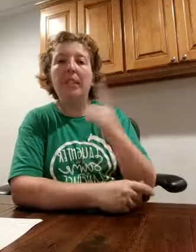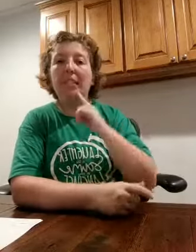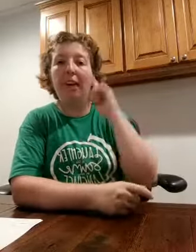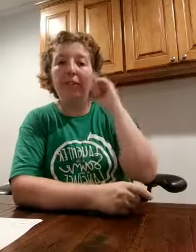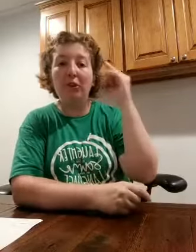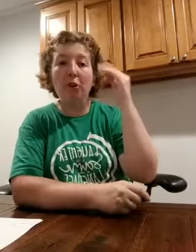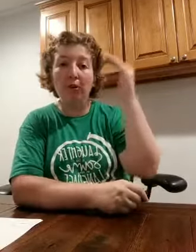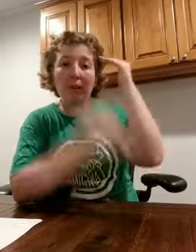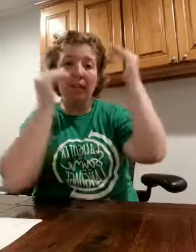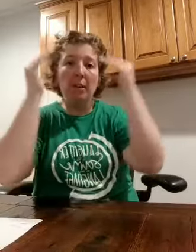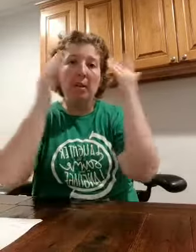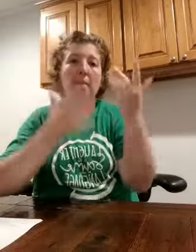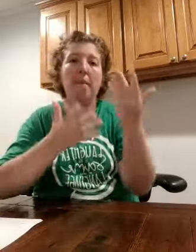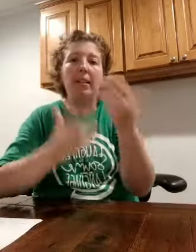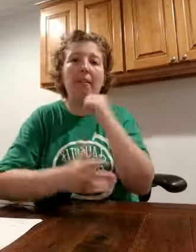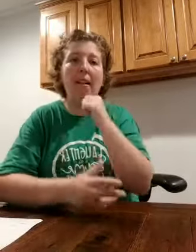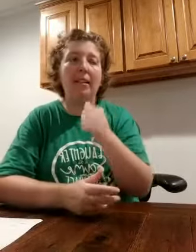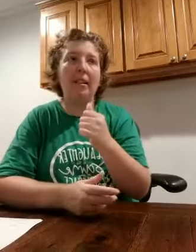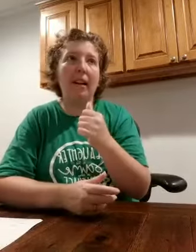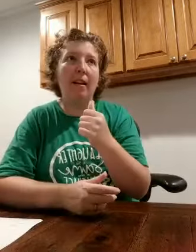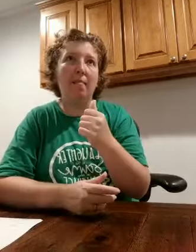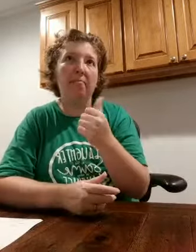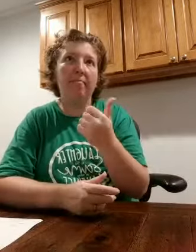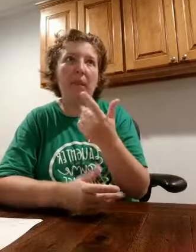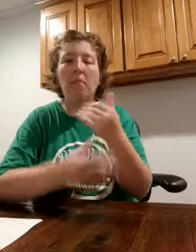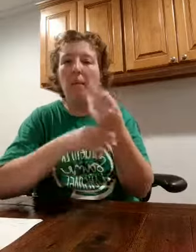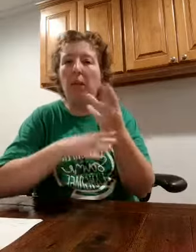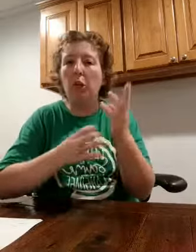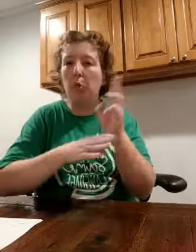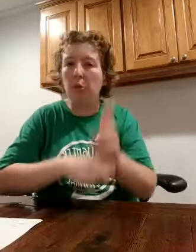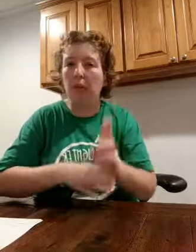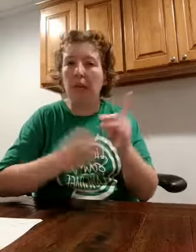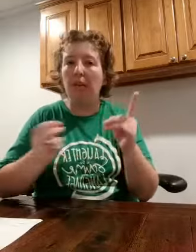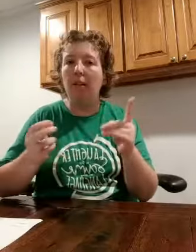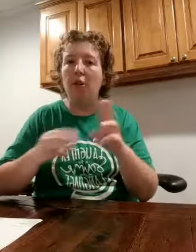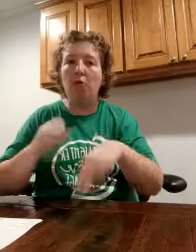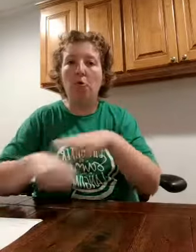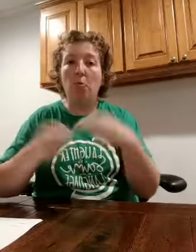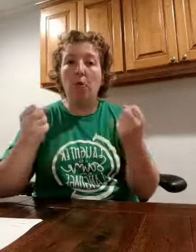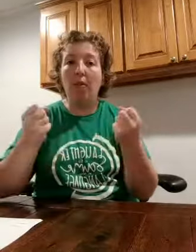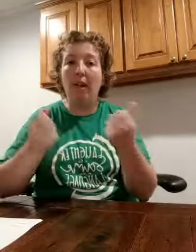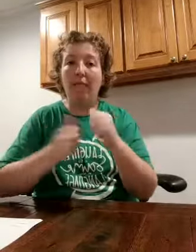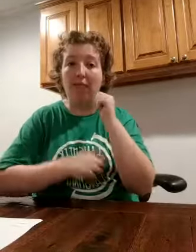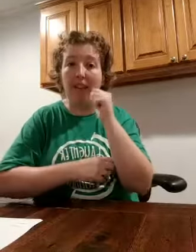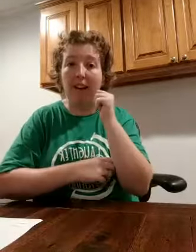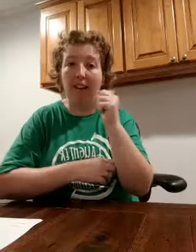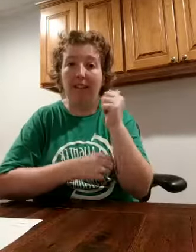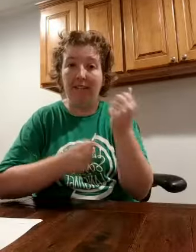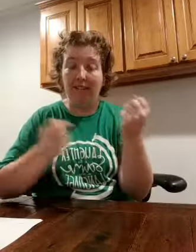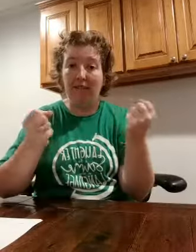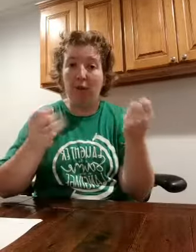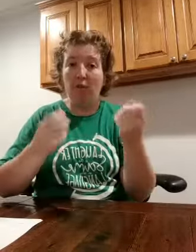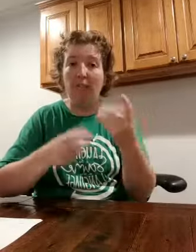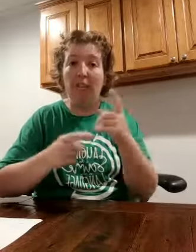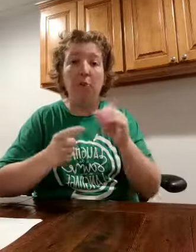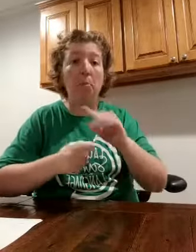Deaf adults may not, and may be used to it in normal everyday conversation, but if